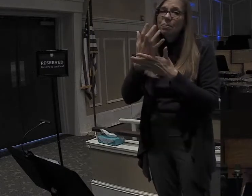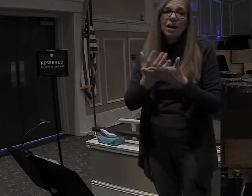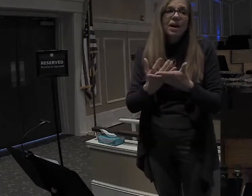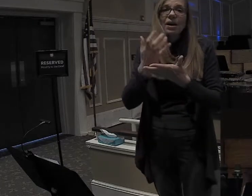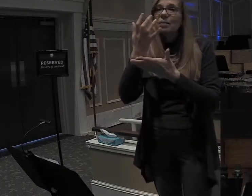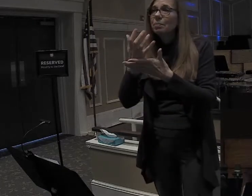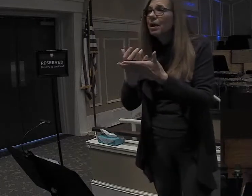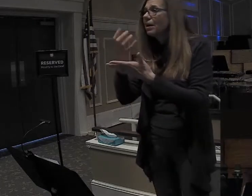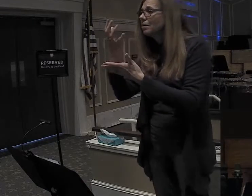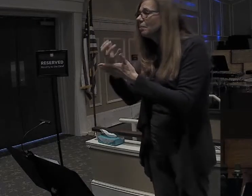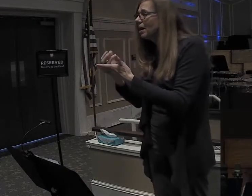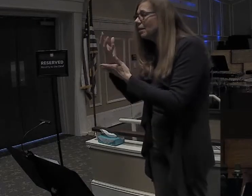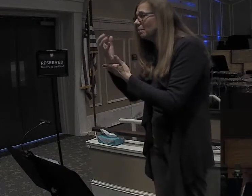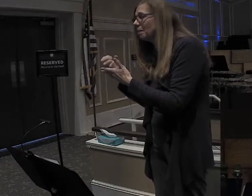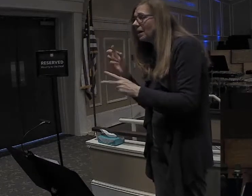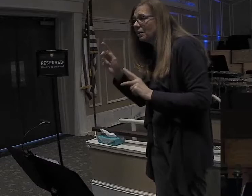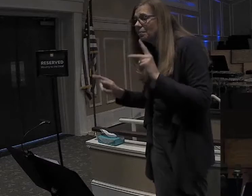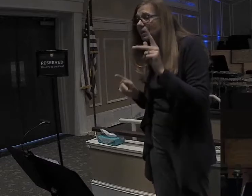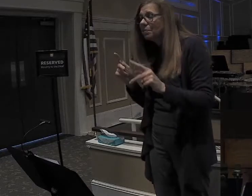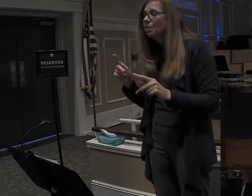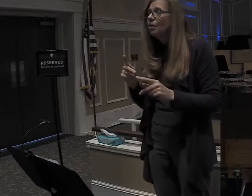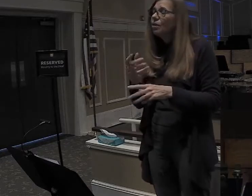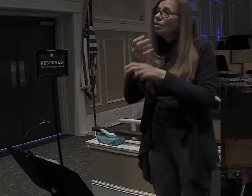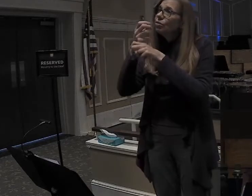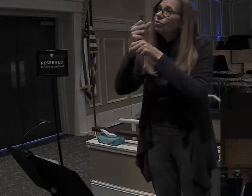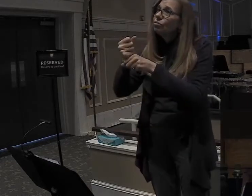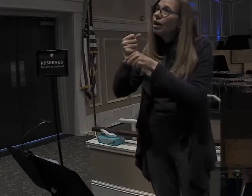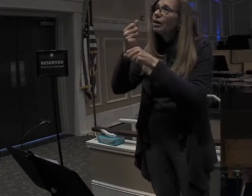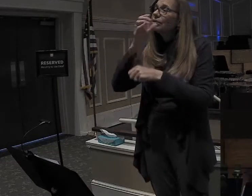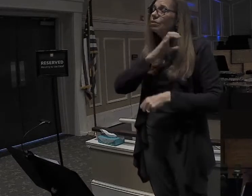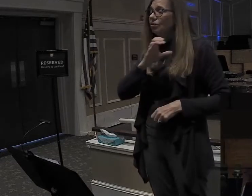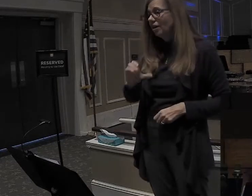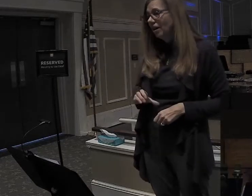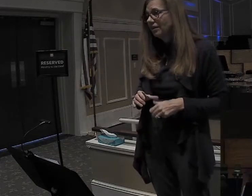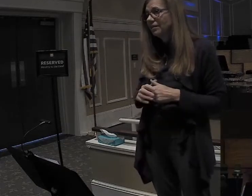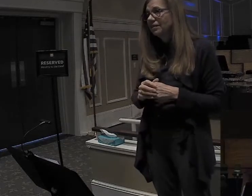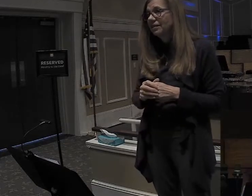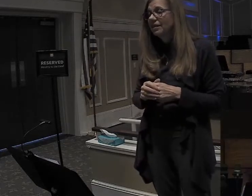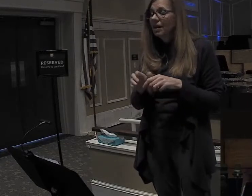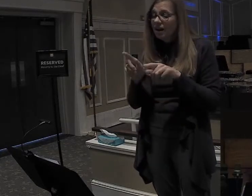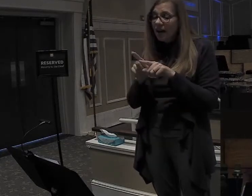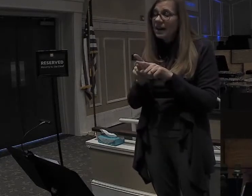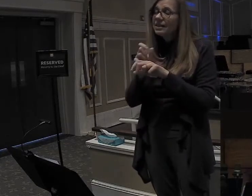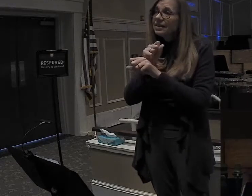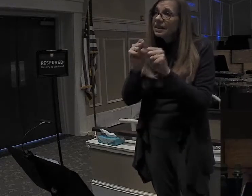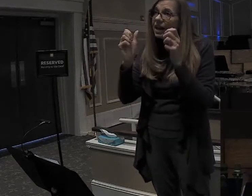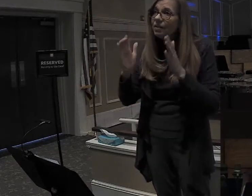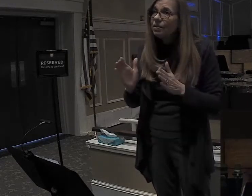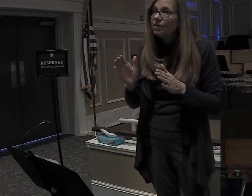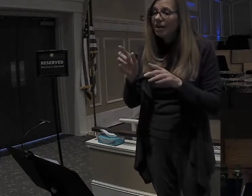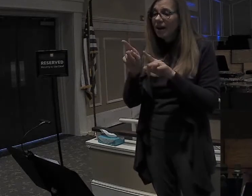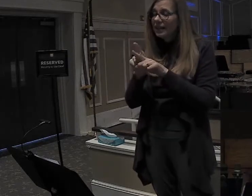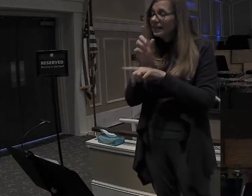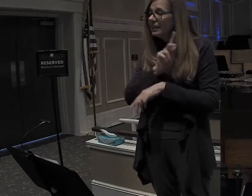women to trust in Christ as your Savior and as your King.